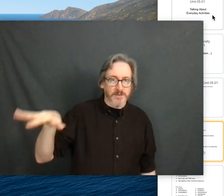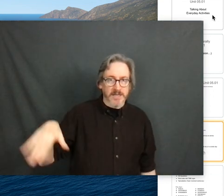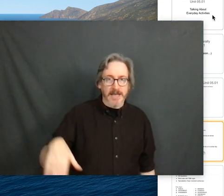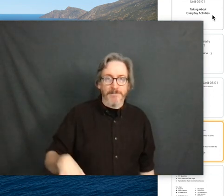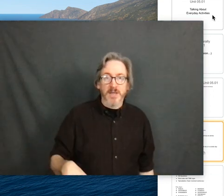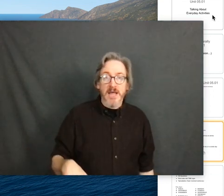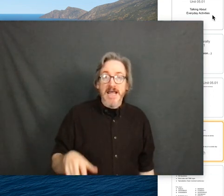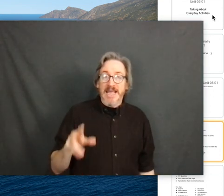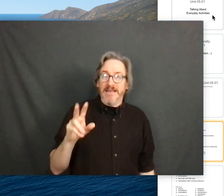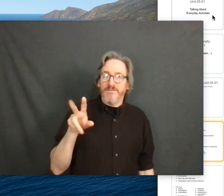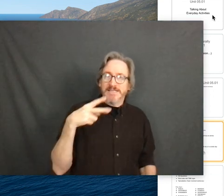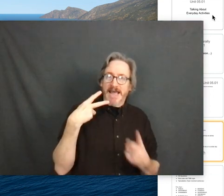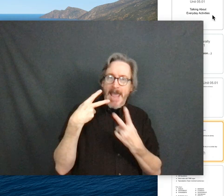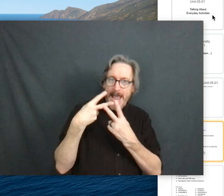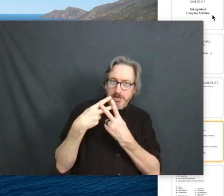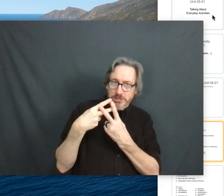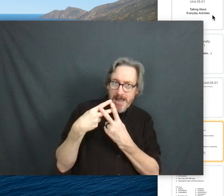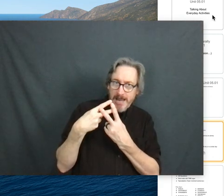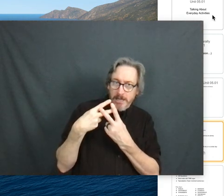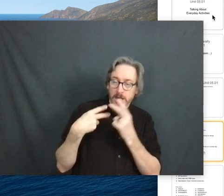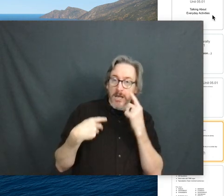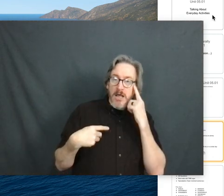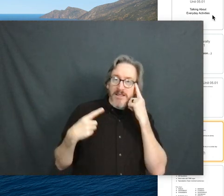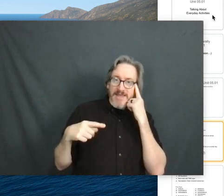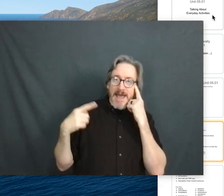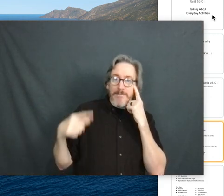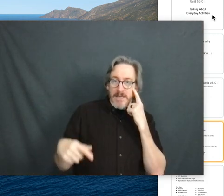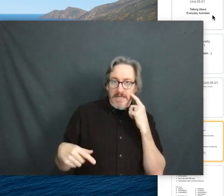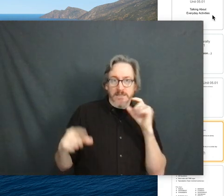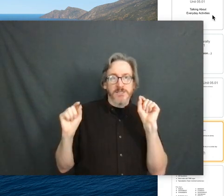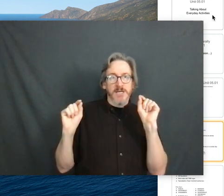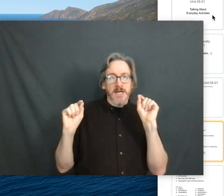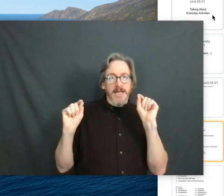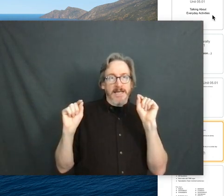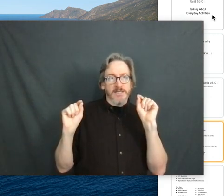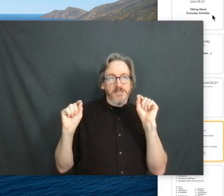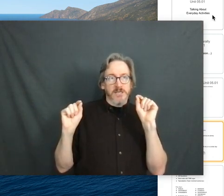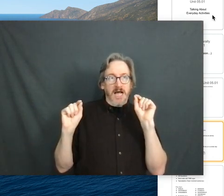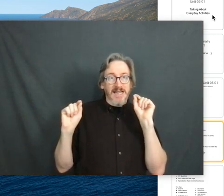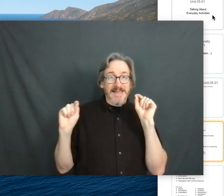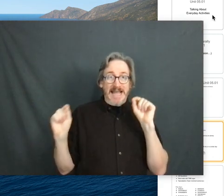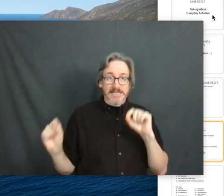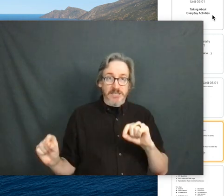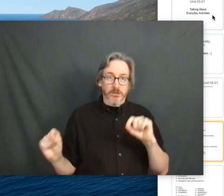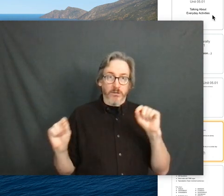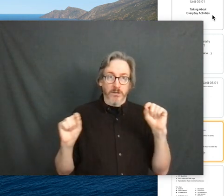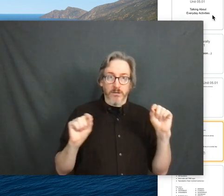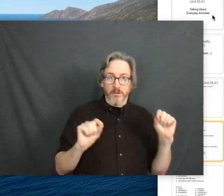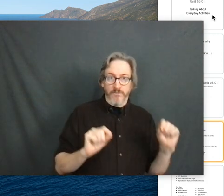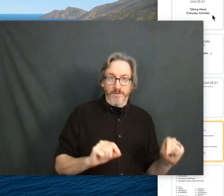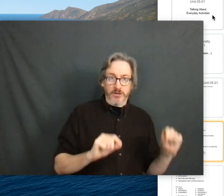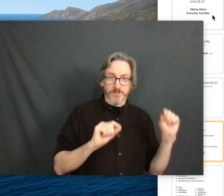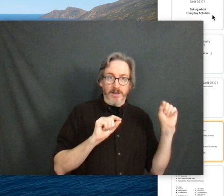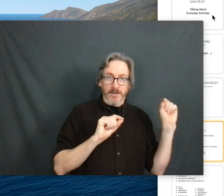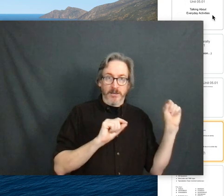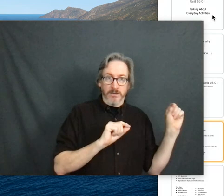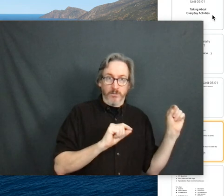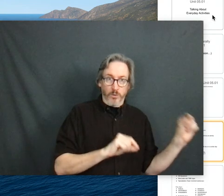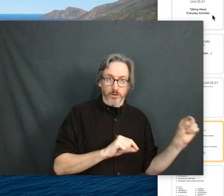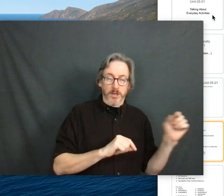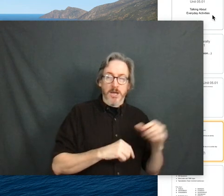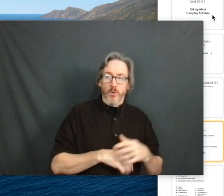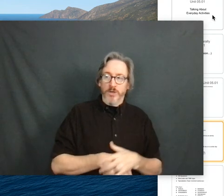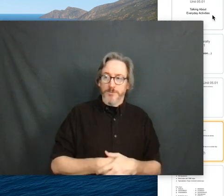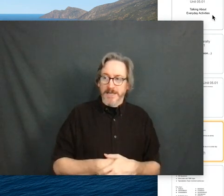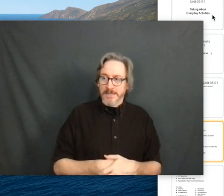name, something like that. If it's a hashtag, that means it's a lexical finger spelling